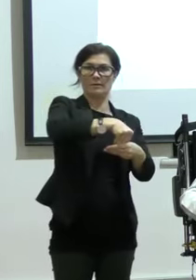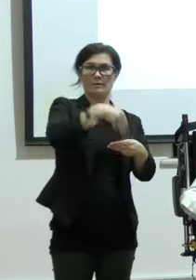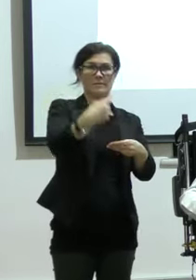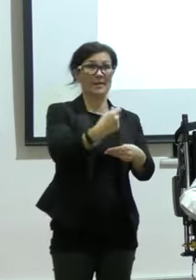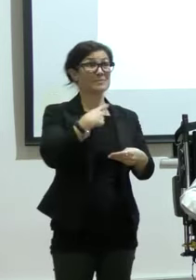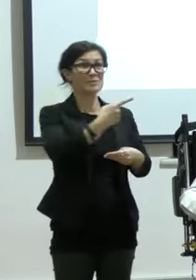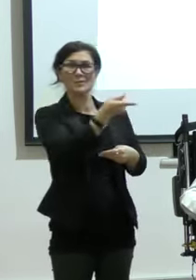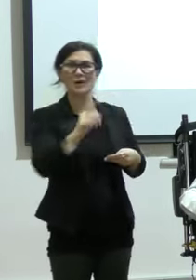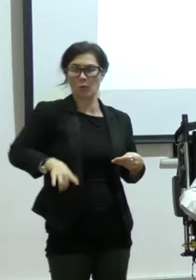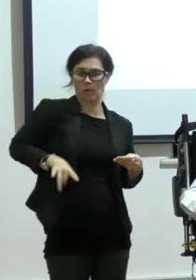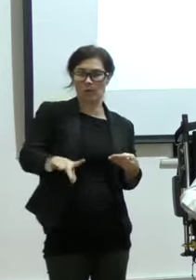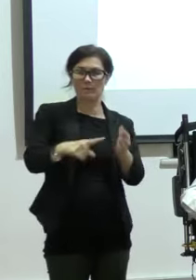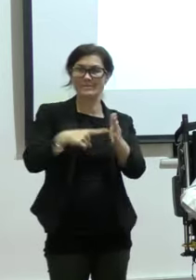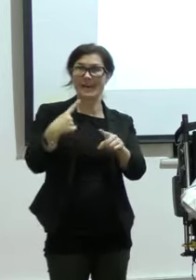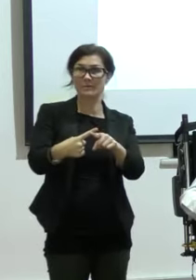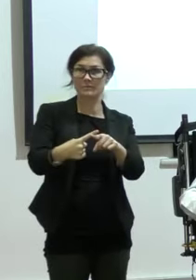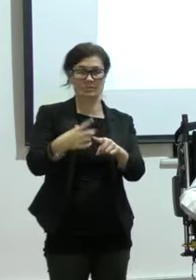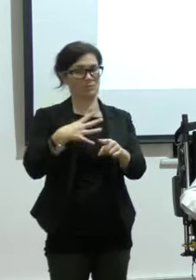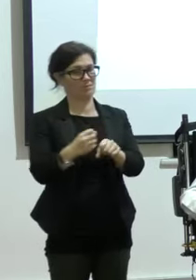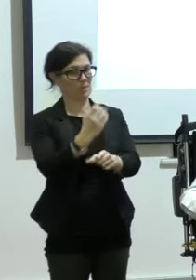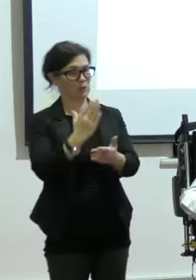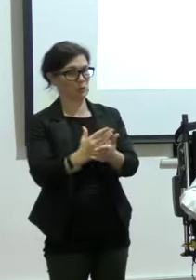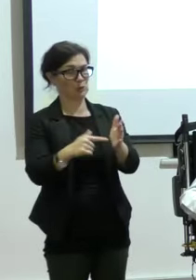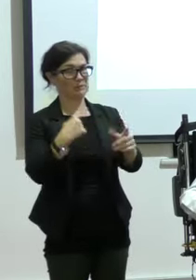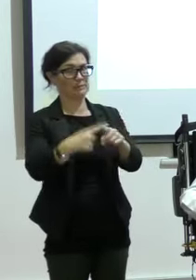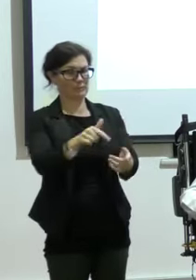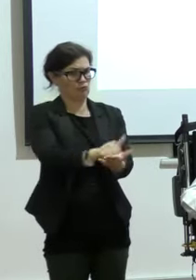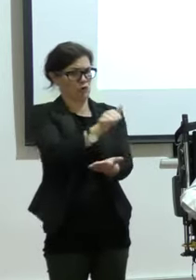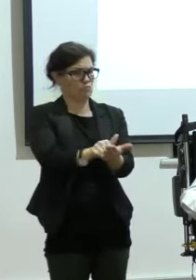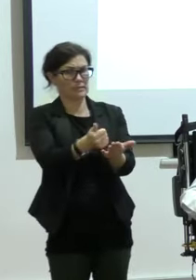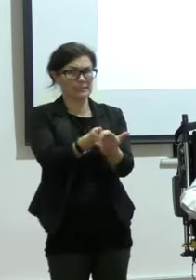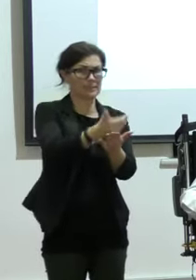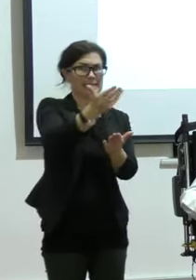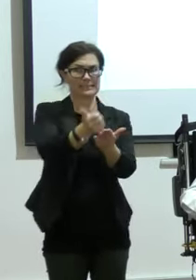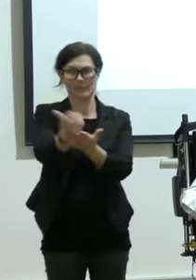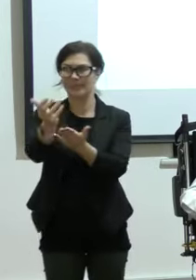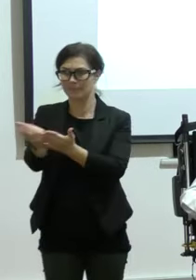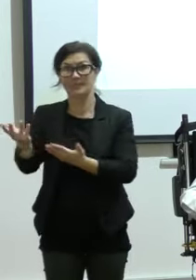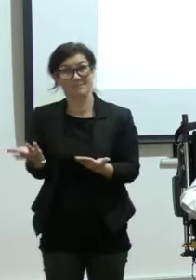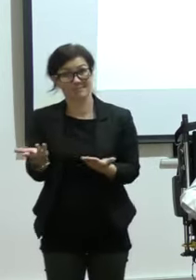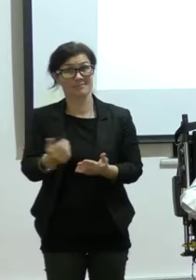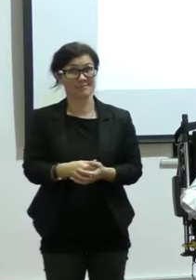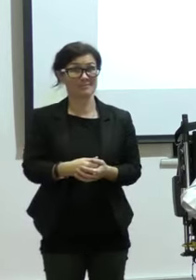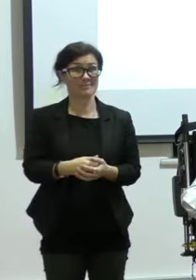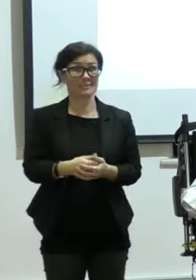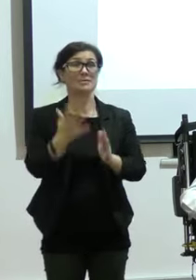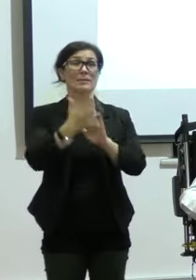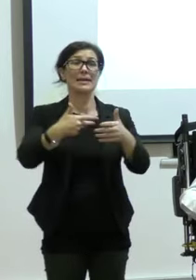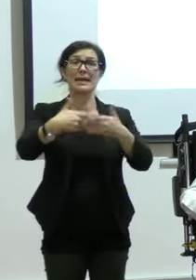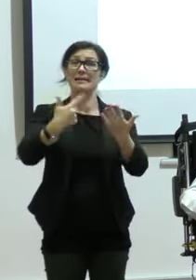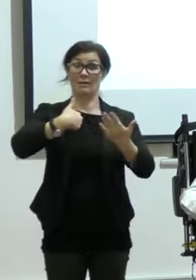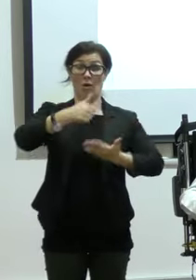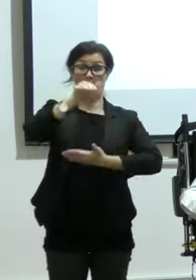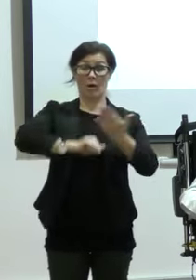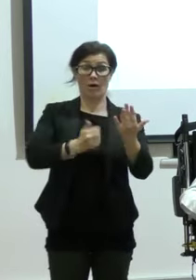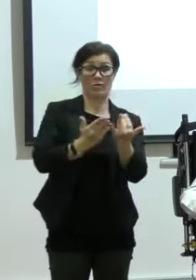work, and we want to make sure that our taxes are being spent in the right way. So that naturally means that any purchases